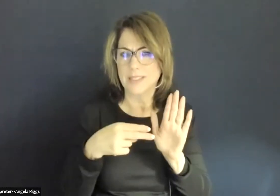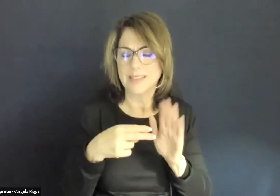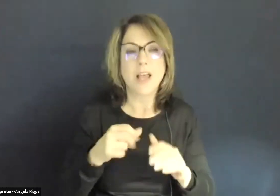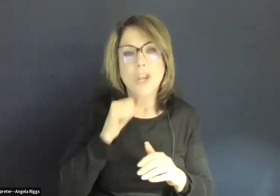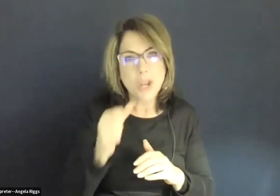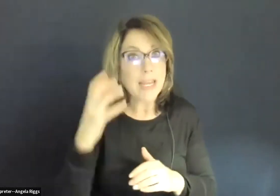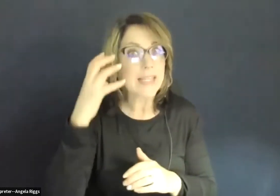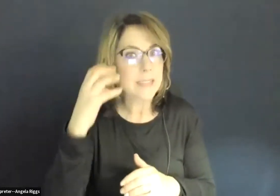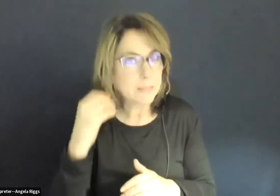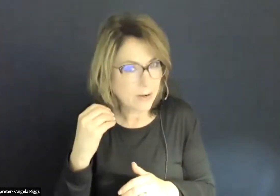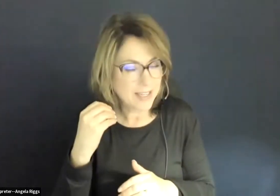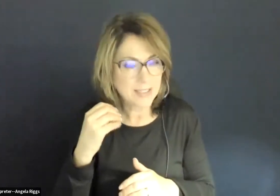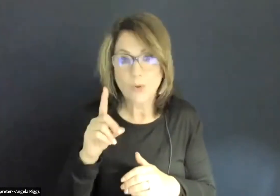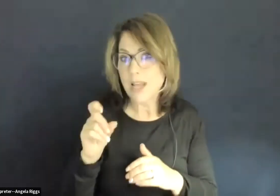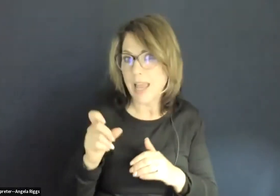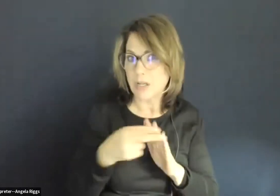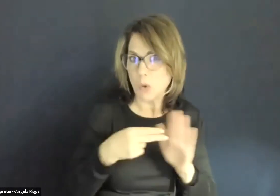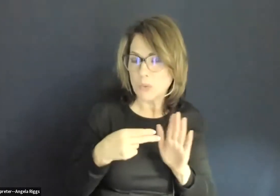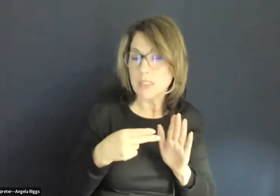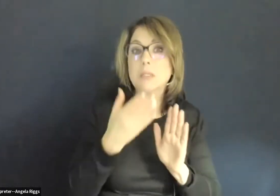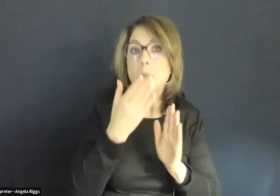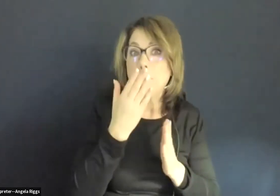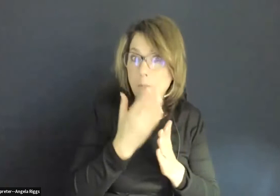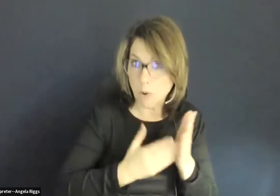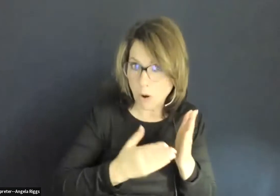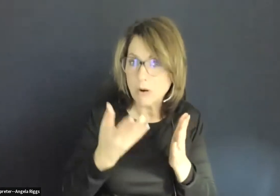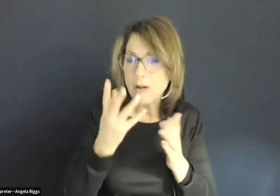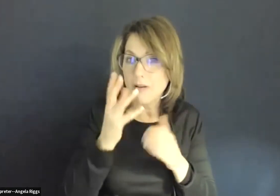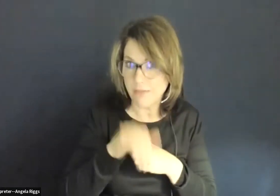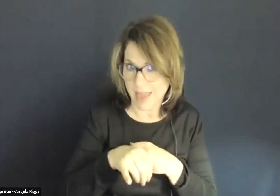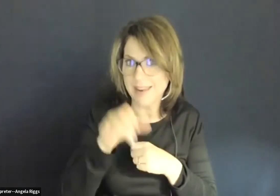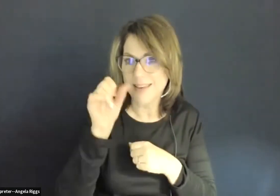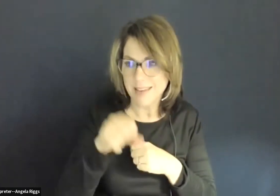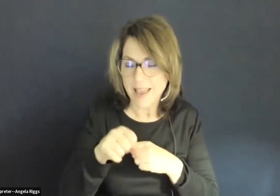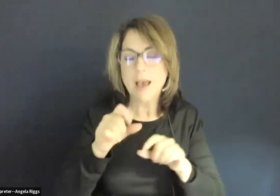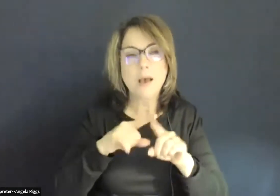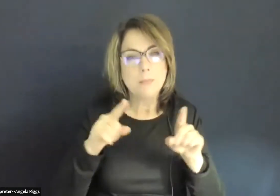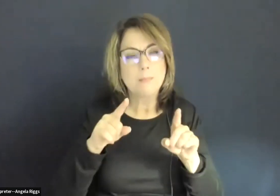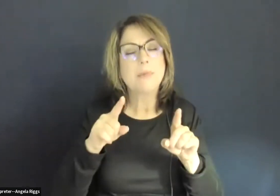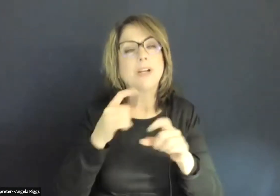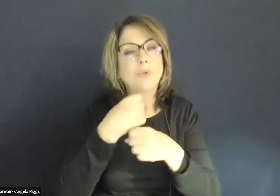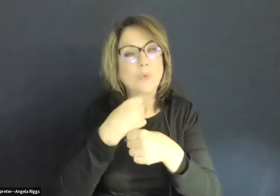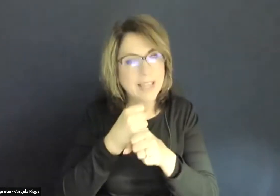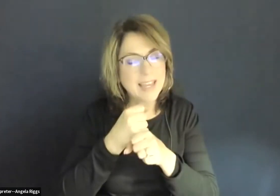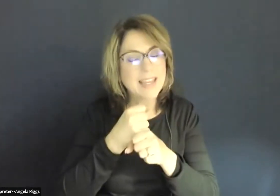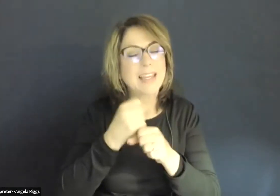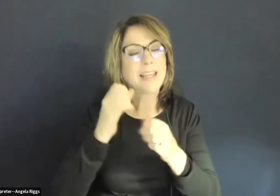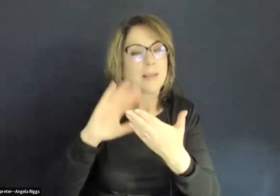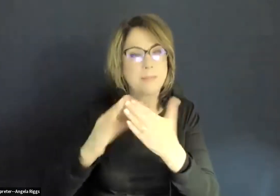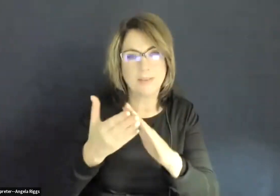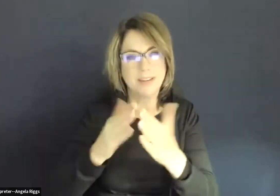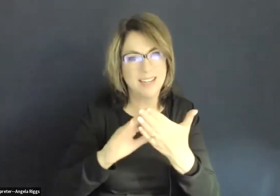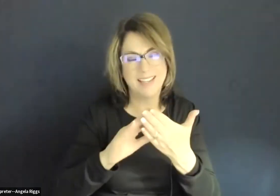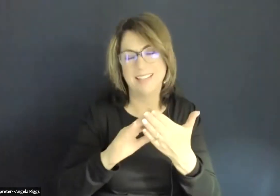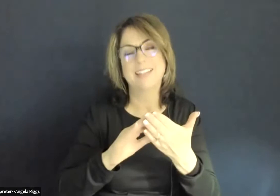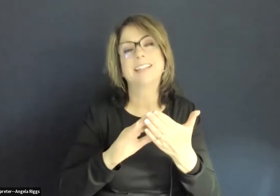the diagnosis might be a part of that. But if, creating community is more based on